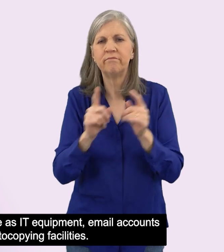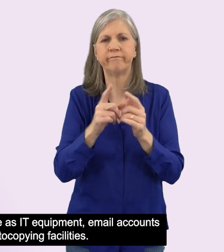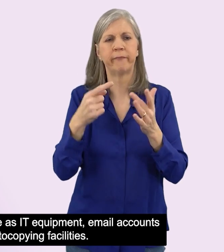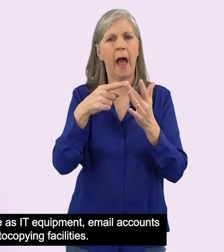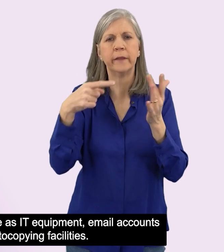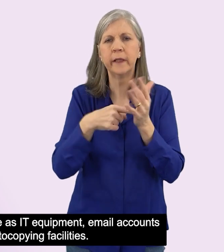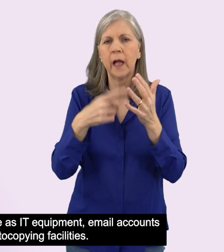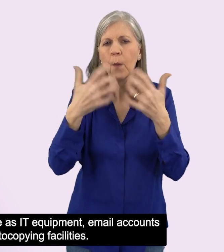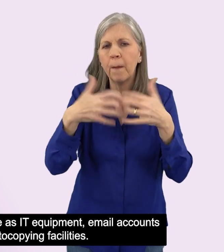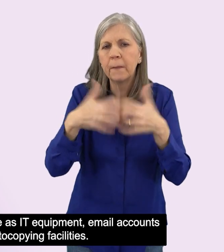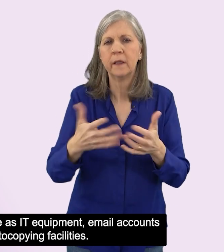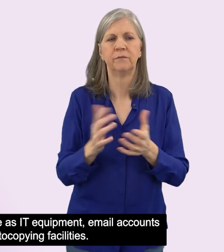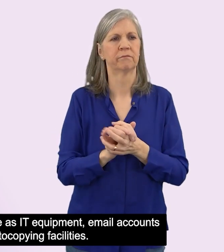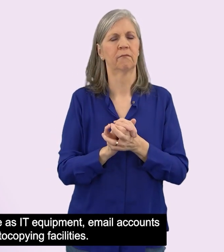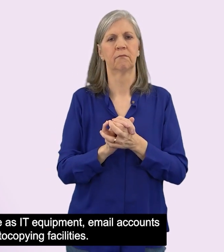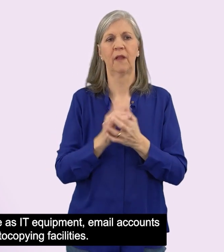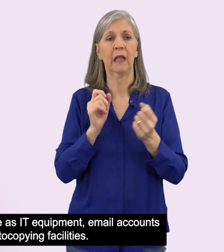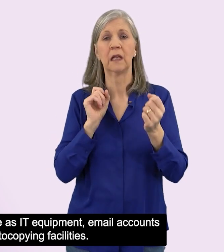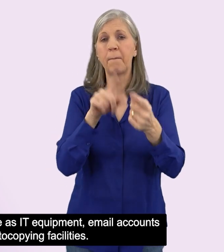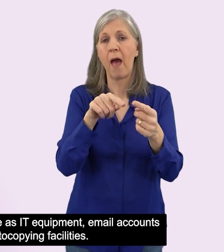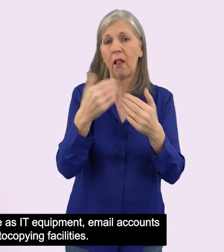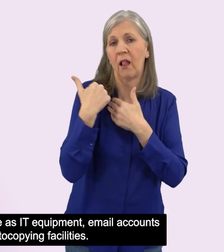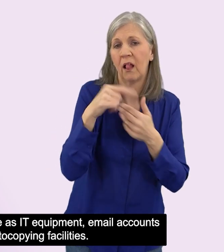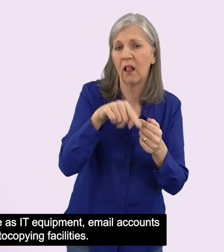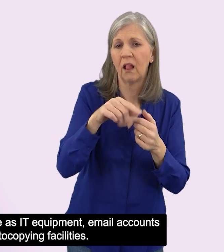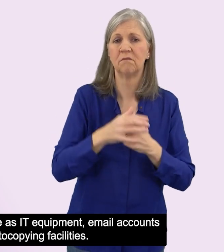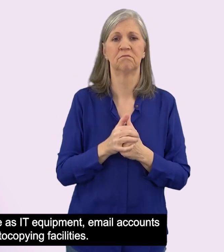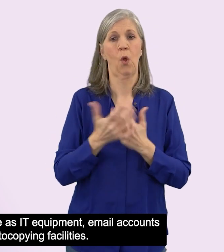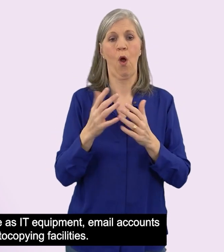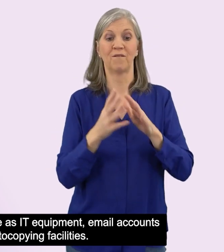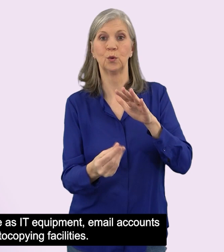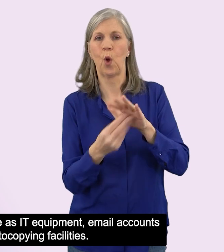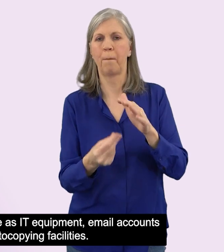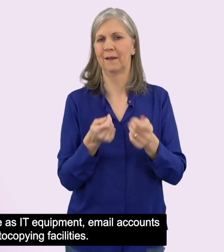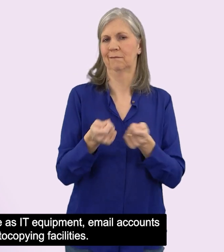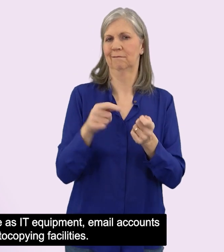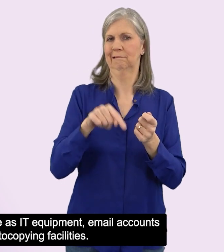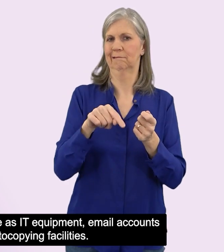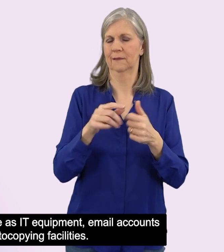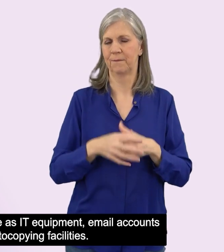This includes things like as IT equipment, email accounts, and photocopying facilities.